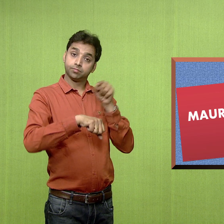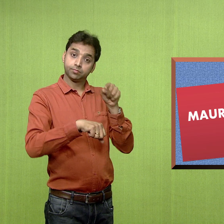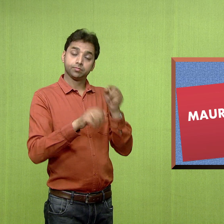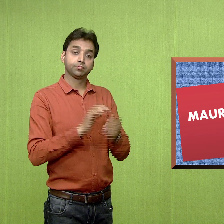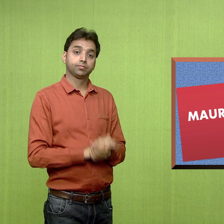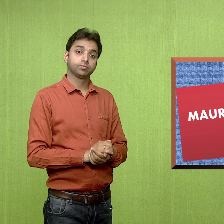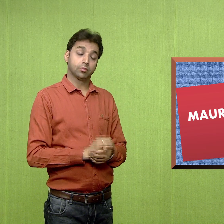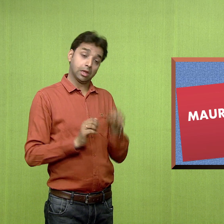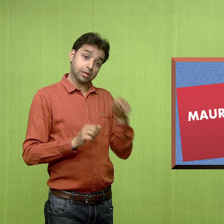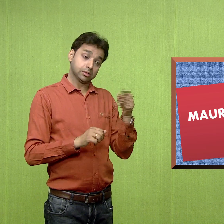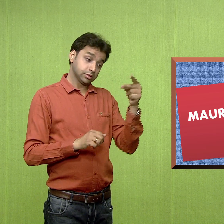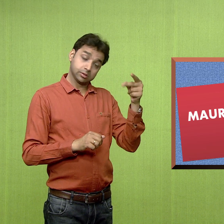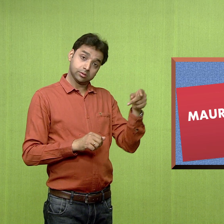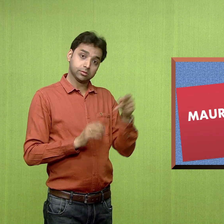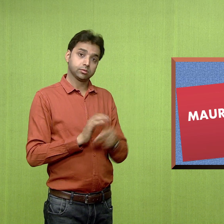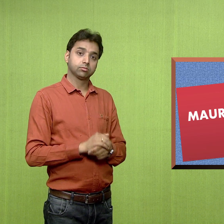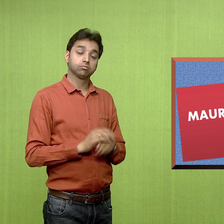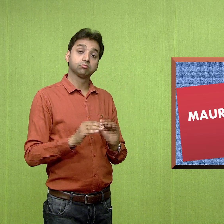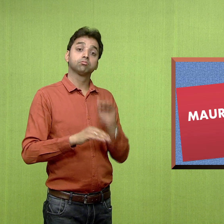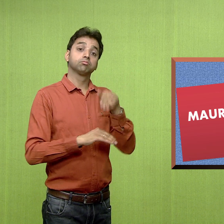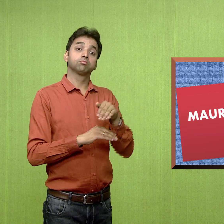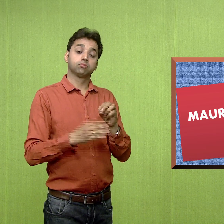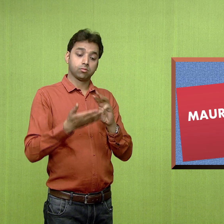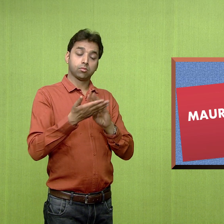The second period was the Mauryan period.